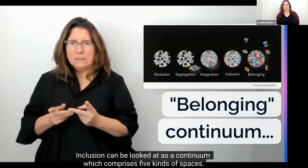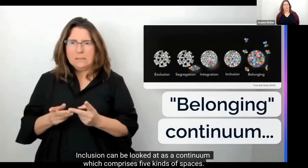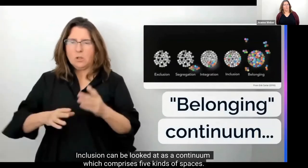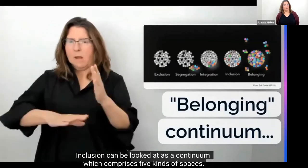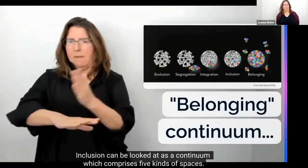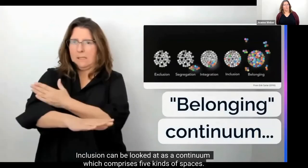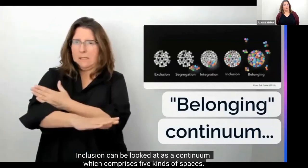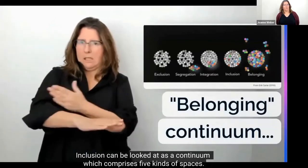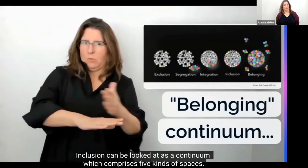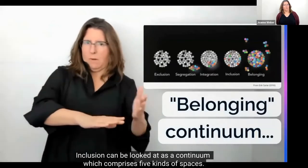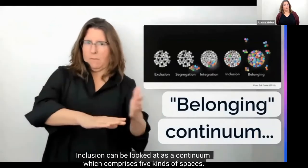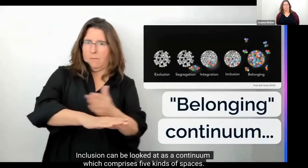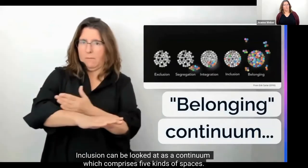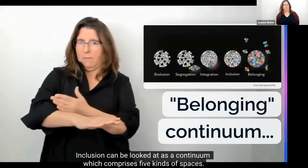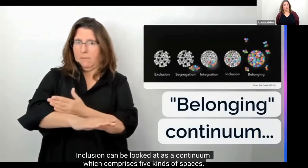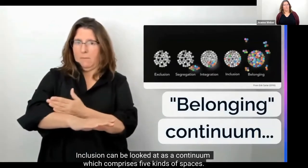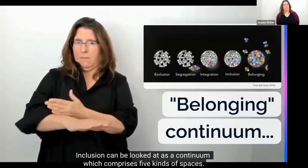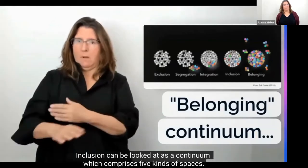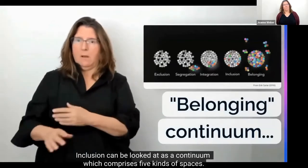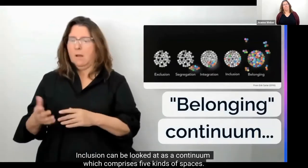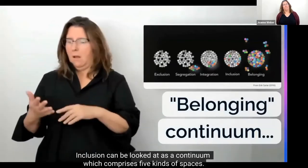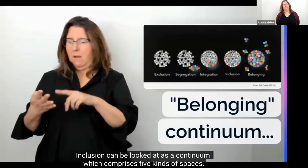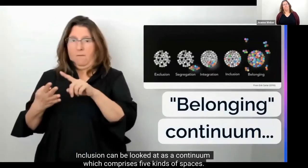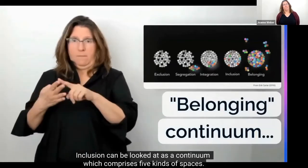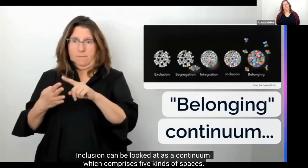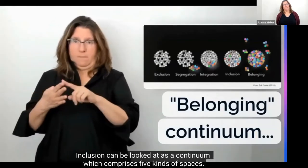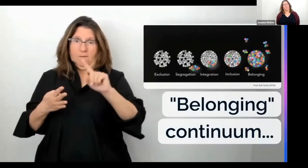which comprises 5 kinds of spaces.